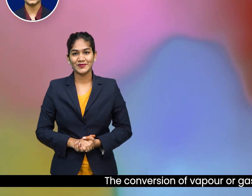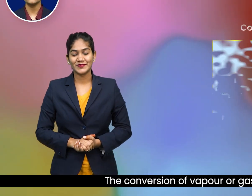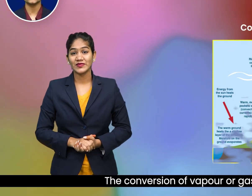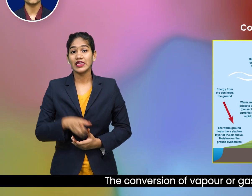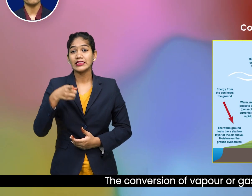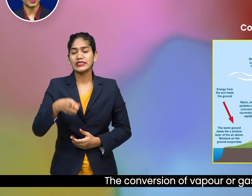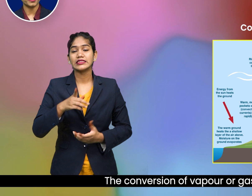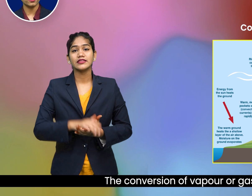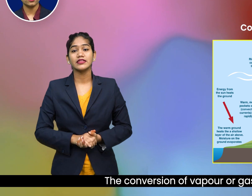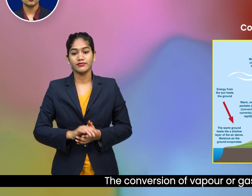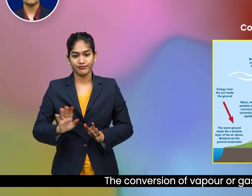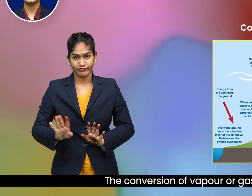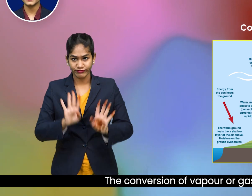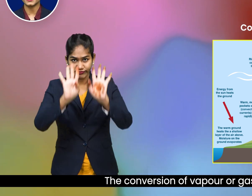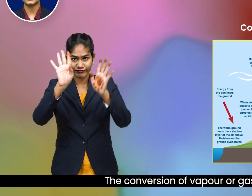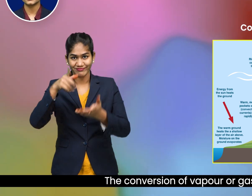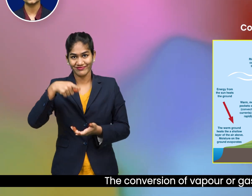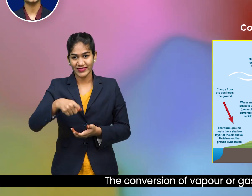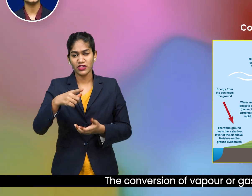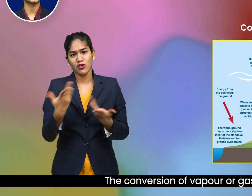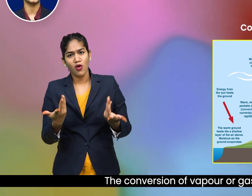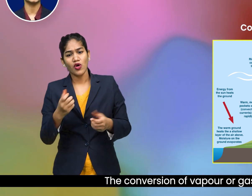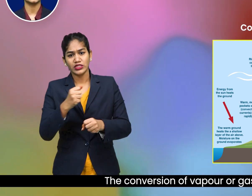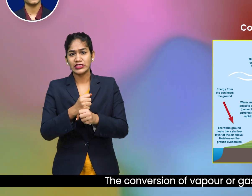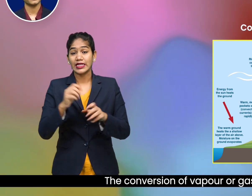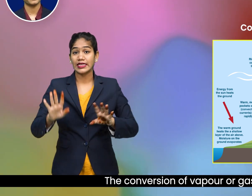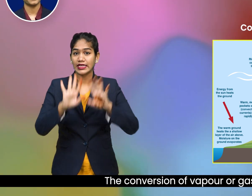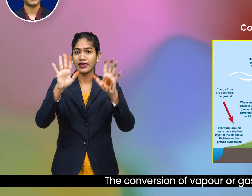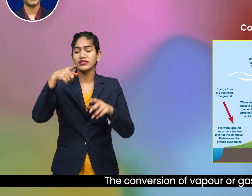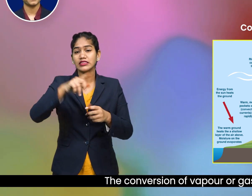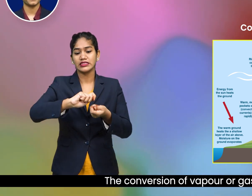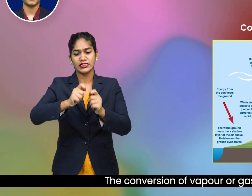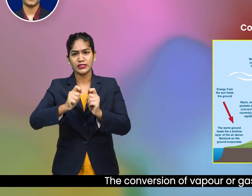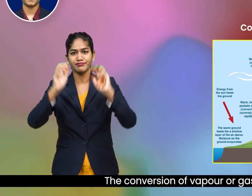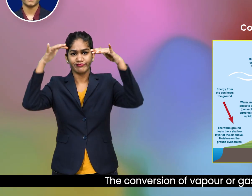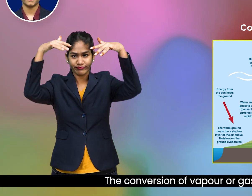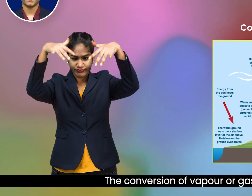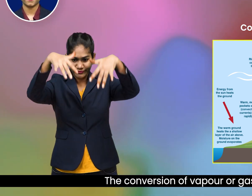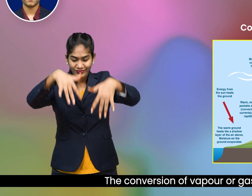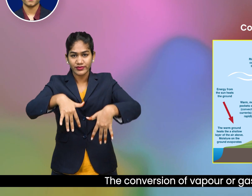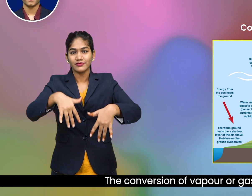the conversion of vapor or gas to a liquid,